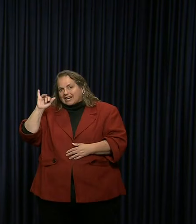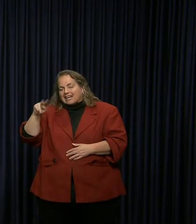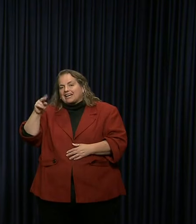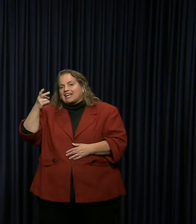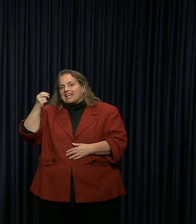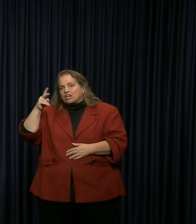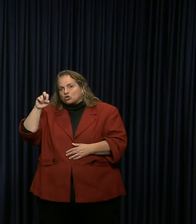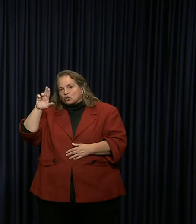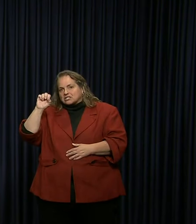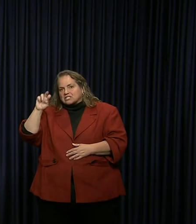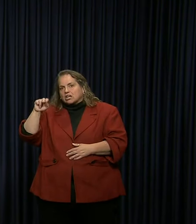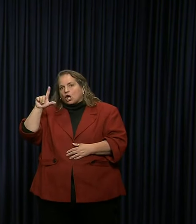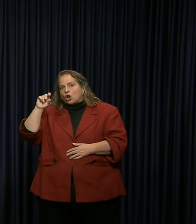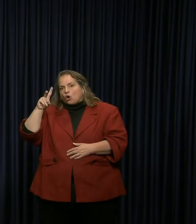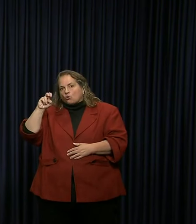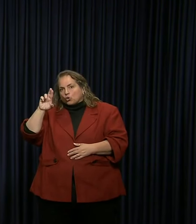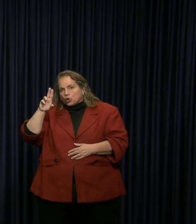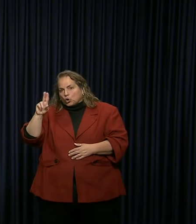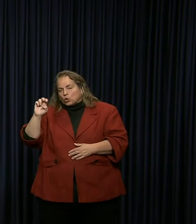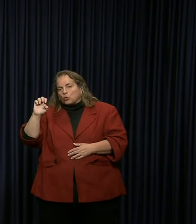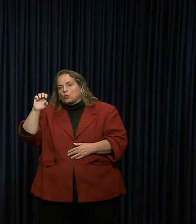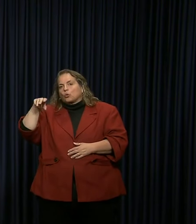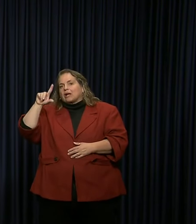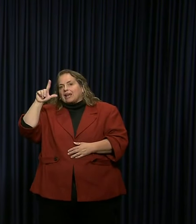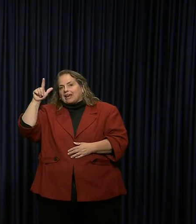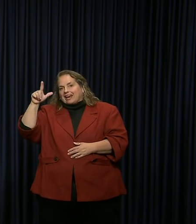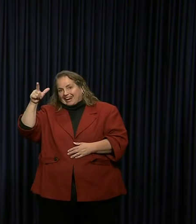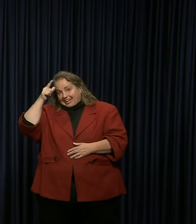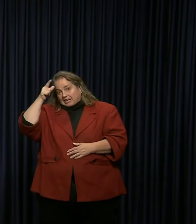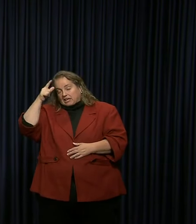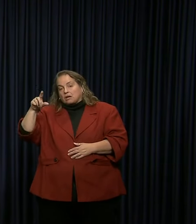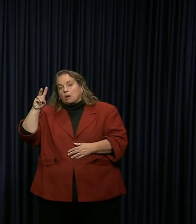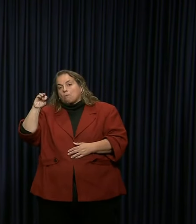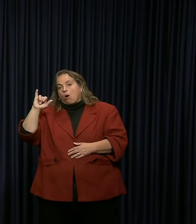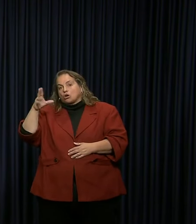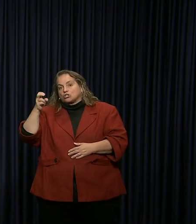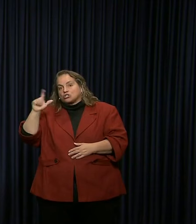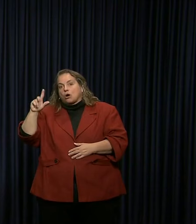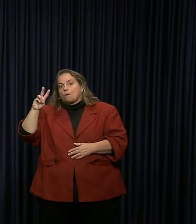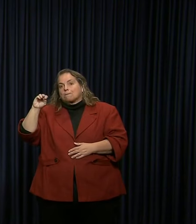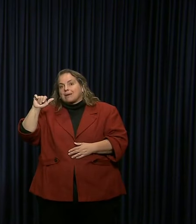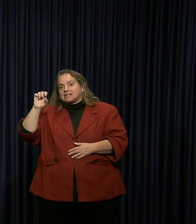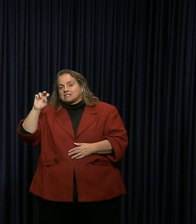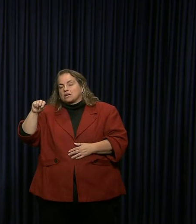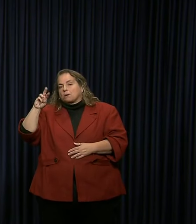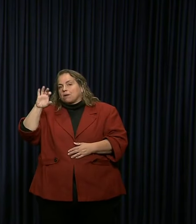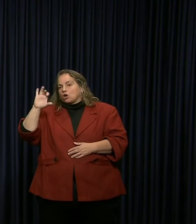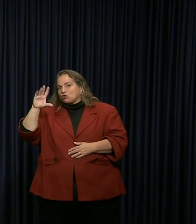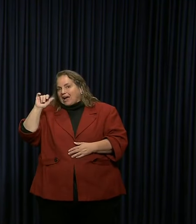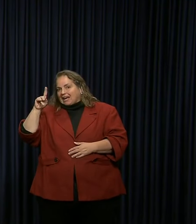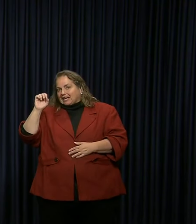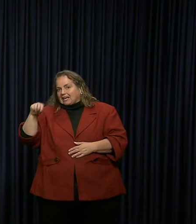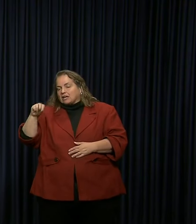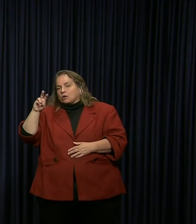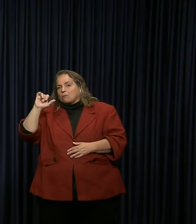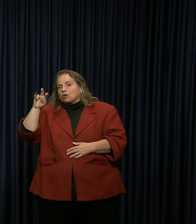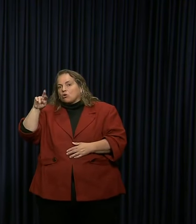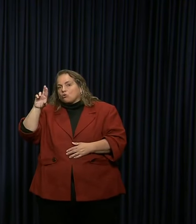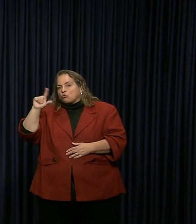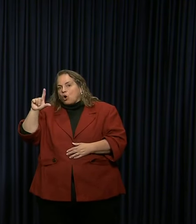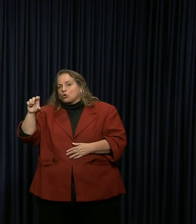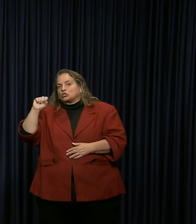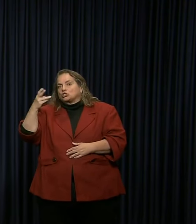LaRue, Leslie, Lincoln, Livingston, Lyon, Madison, Marion, Marshall, Mason, McCracken, Monroe, Russell, Shelby, Simpson,